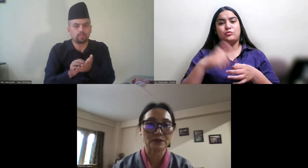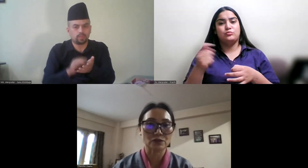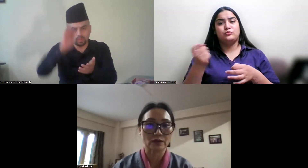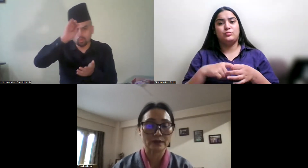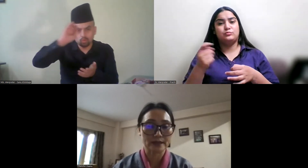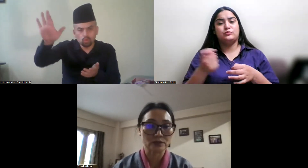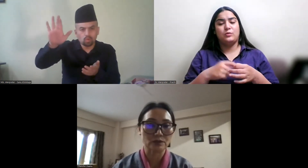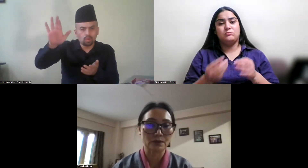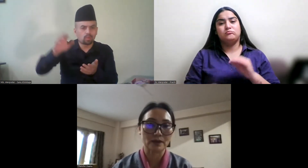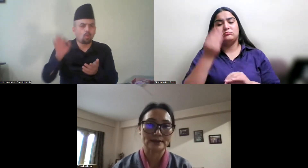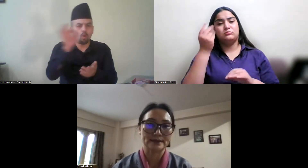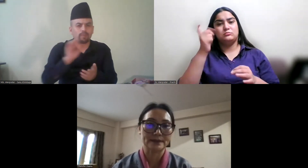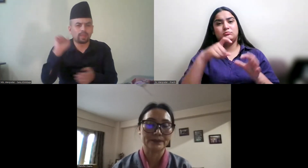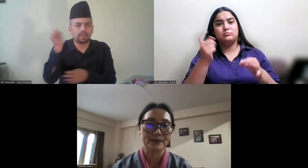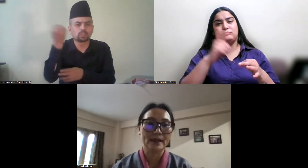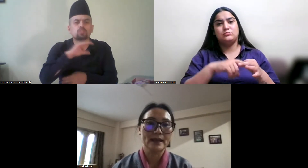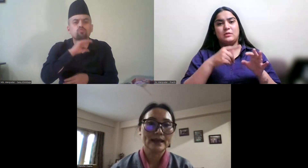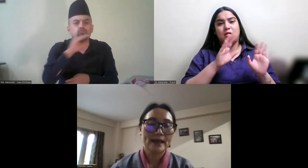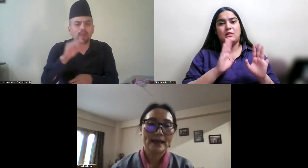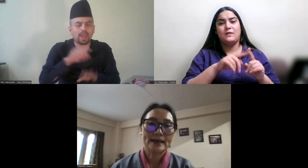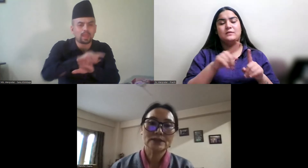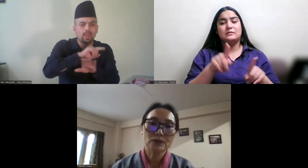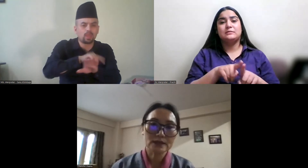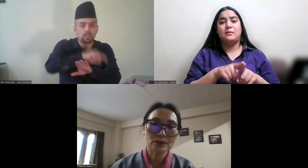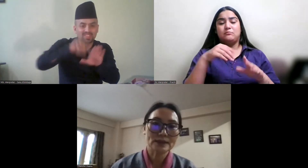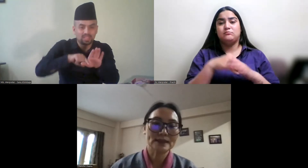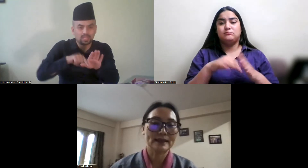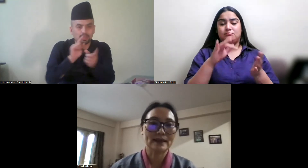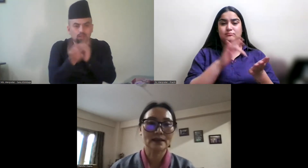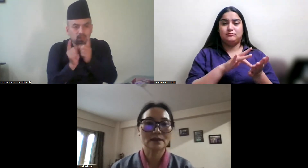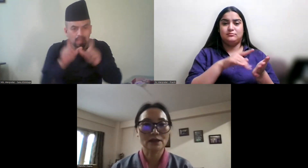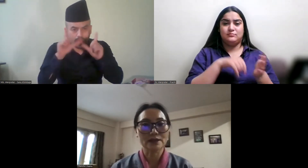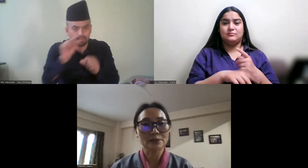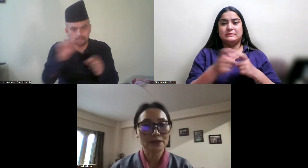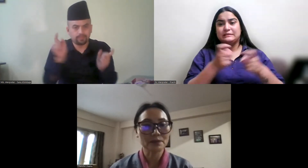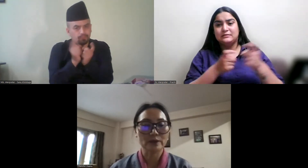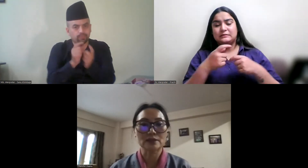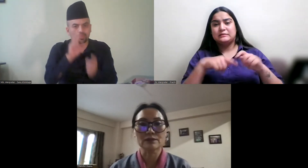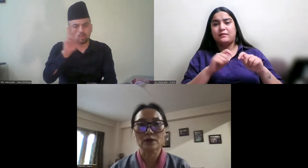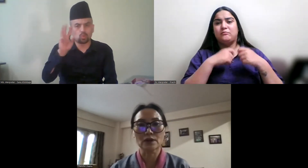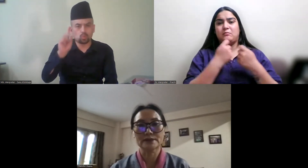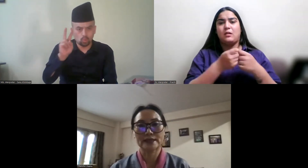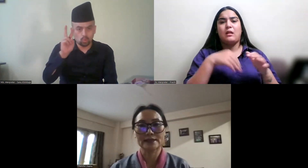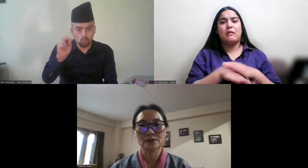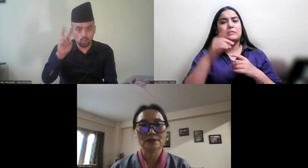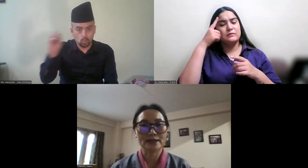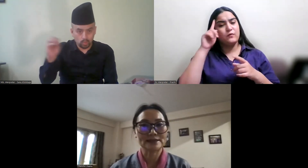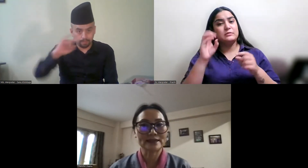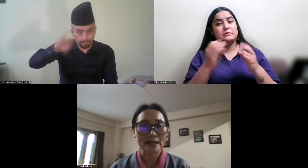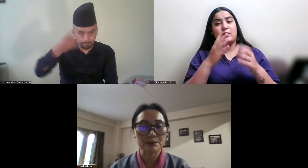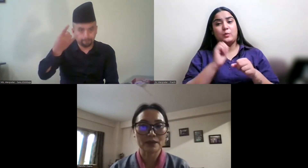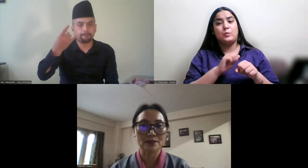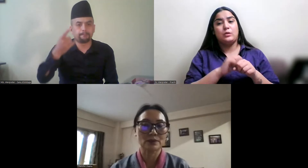the revision of the National Youth Policy. And in 2020, again, young people were involved in